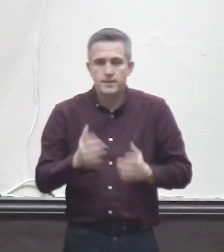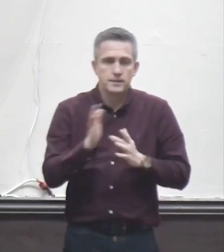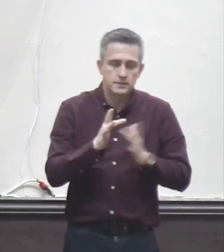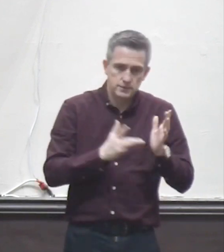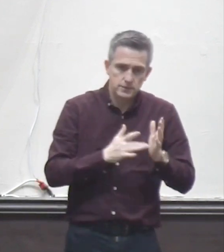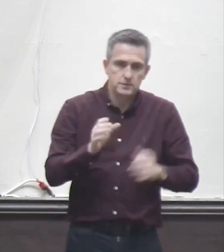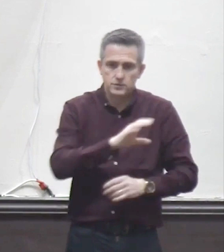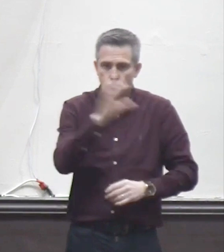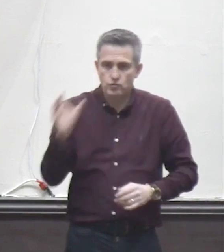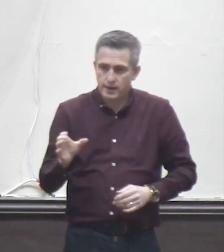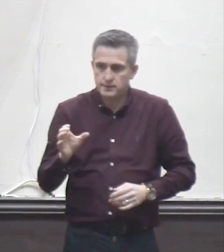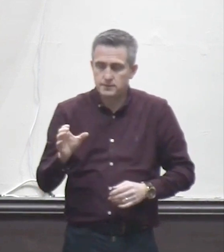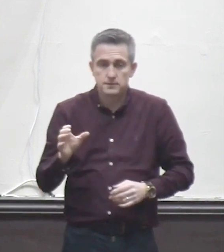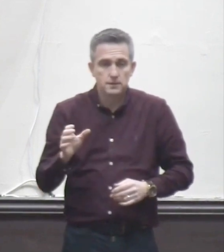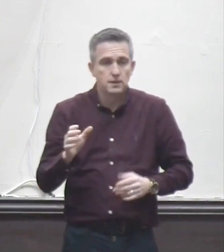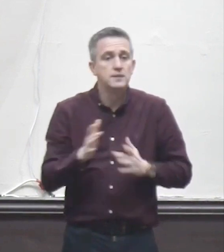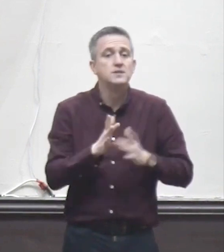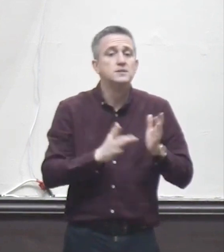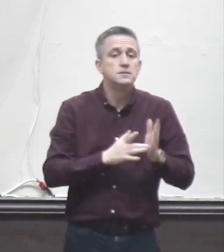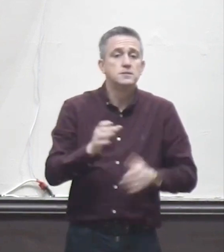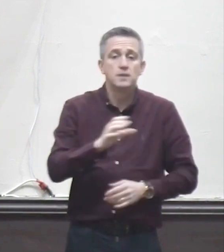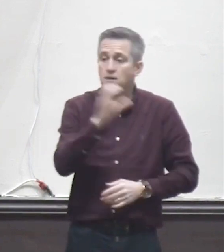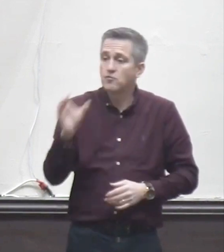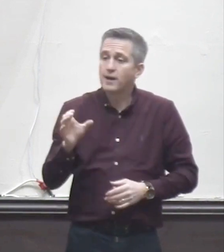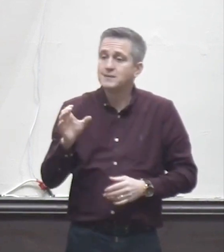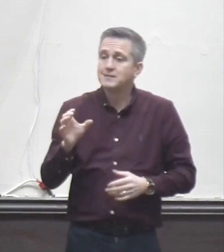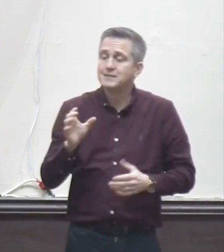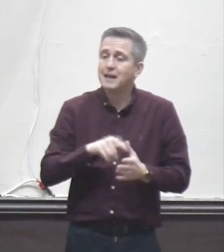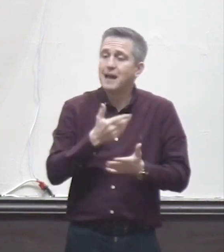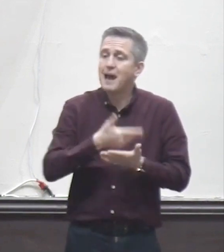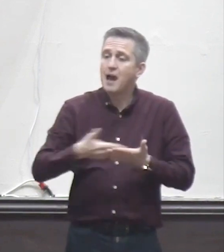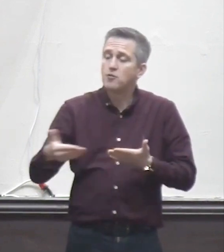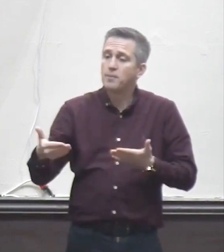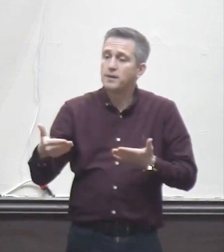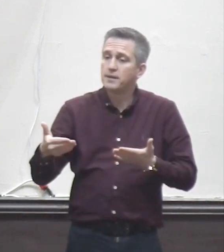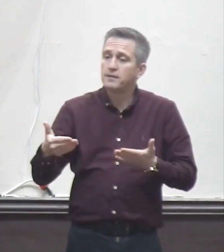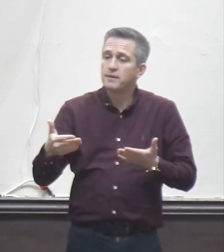Jesus Christ. And Christ, in the Arabic language, it means Masih.